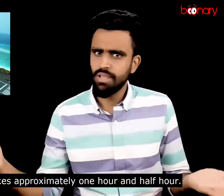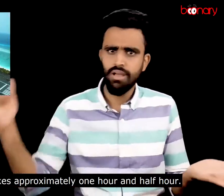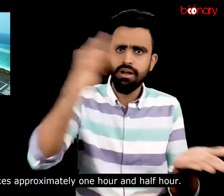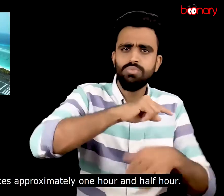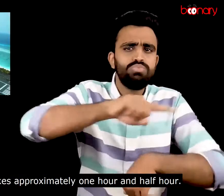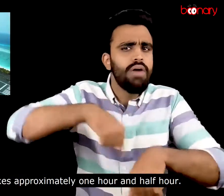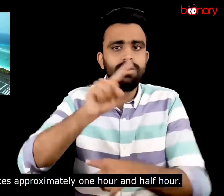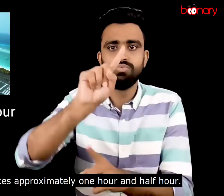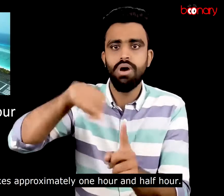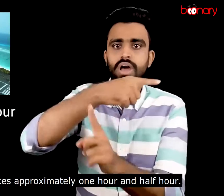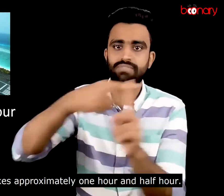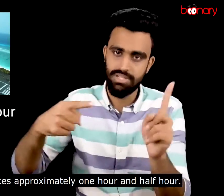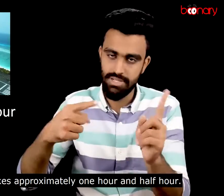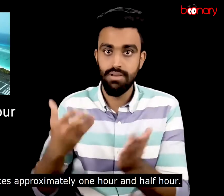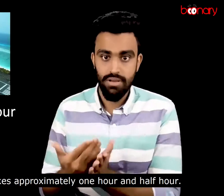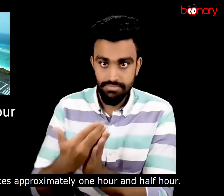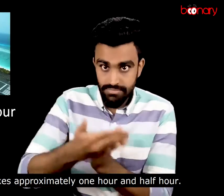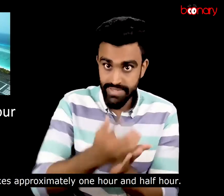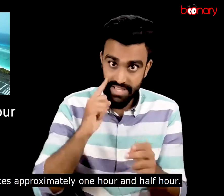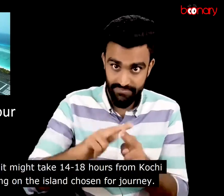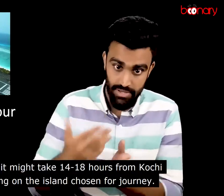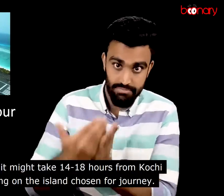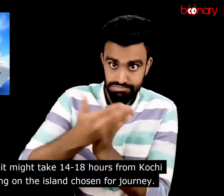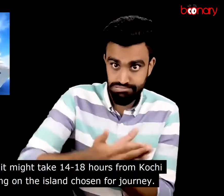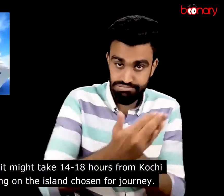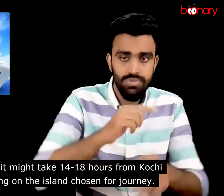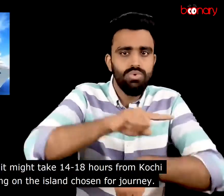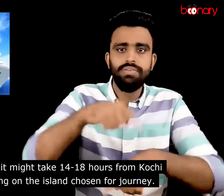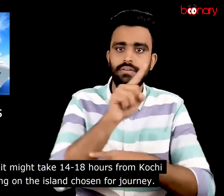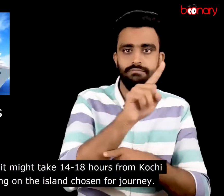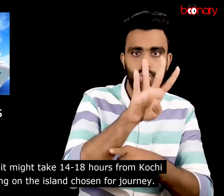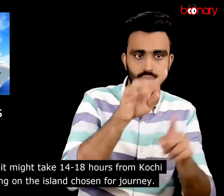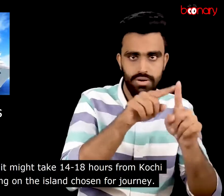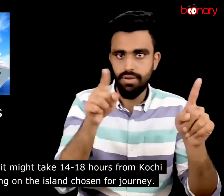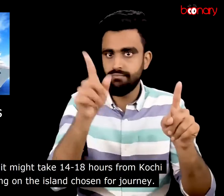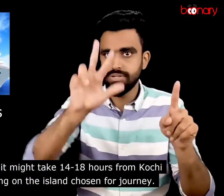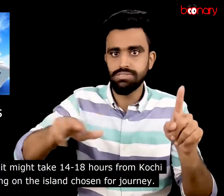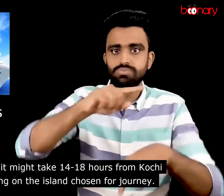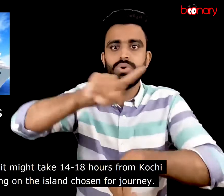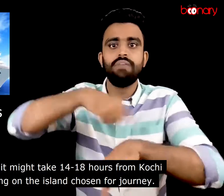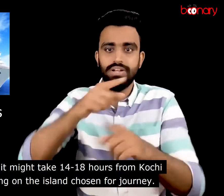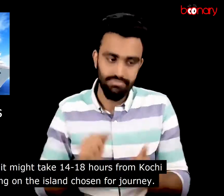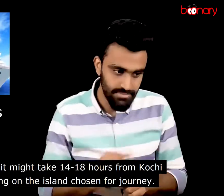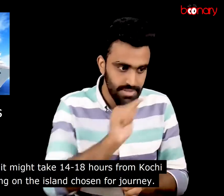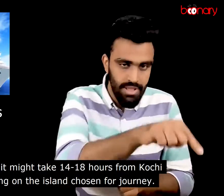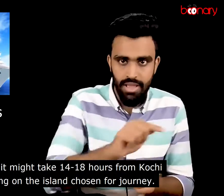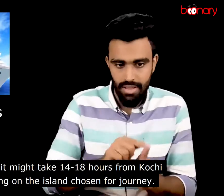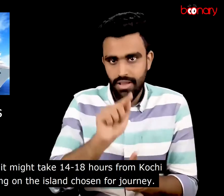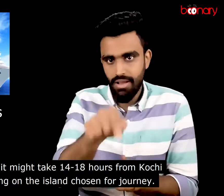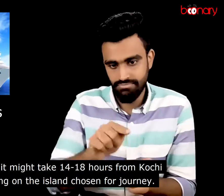flight takes approximately one and a half hour. On a ship, it might take 14 to 18 hours from Kochi depending on the